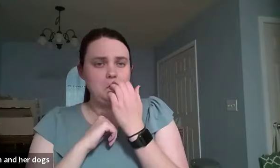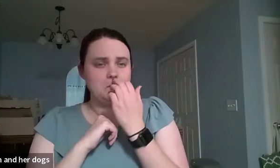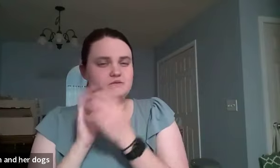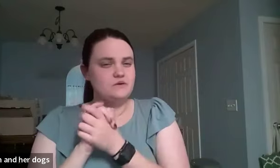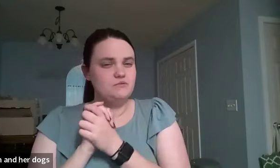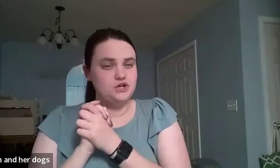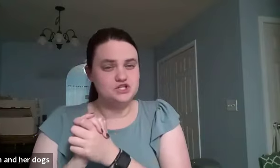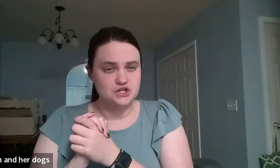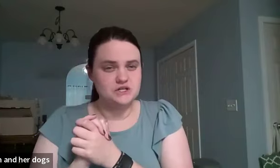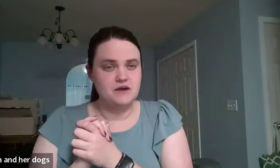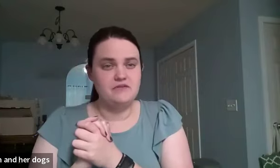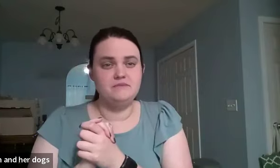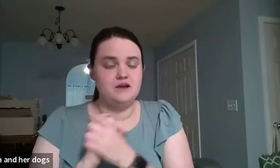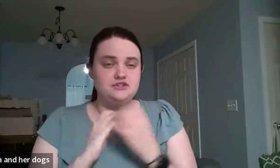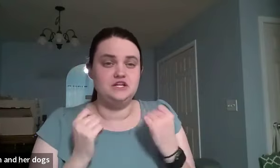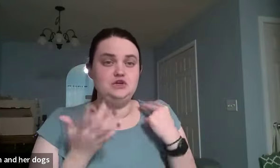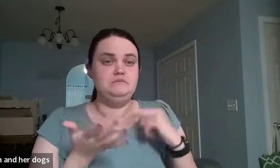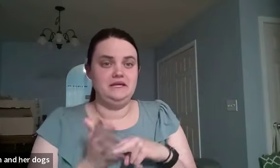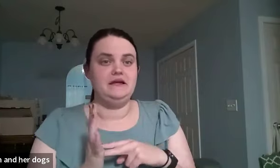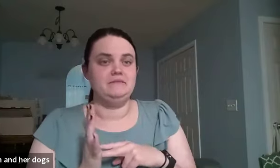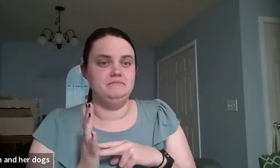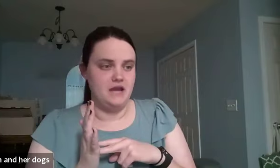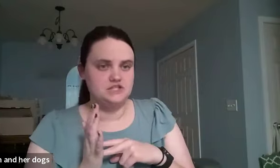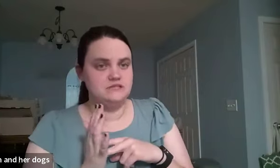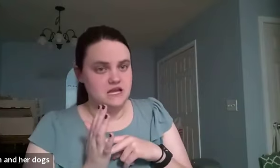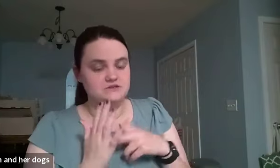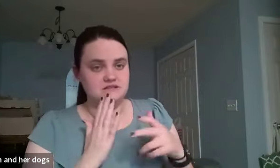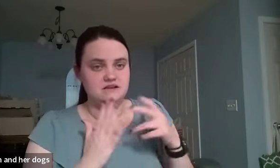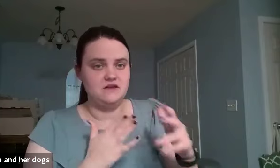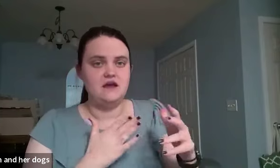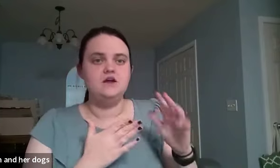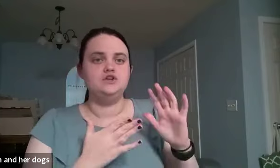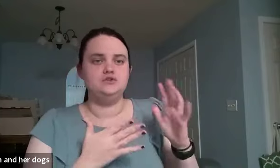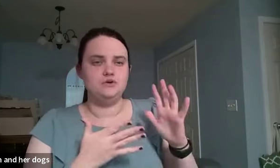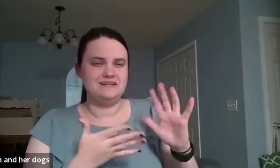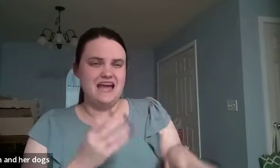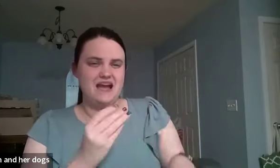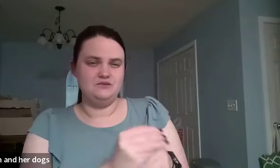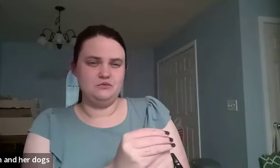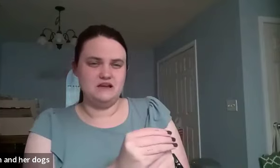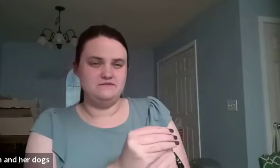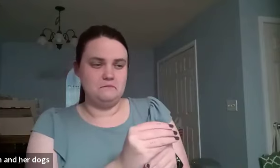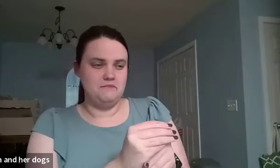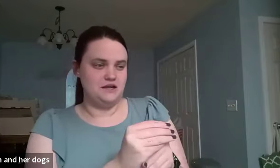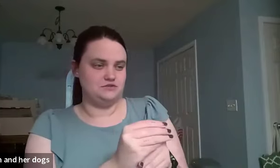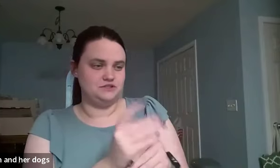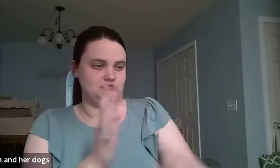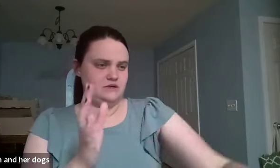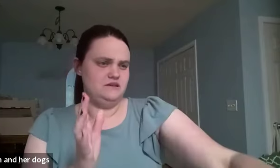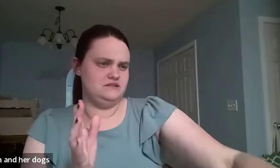you are more concerned about them not understanding you mean like mashed potatoes, things like that, you can always add the sign for mashed, which I think